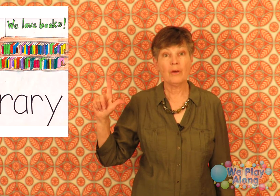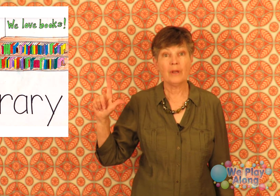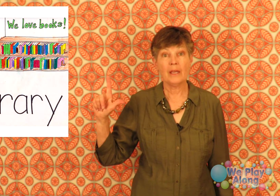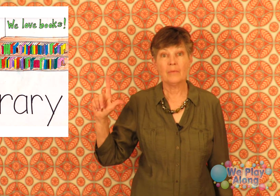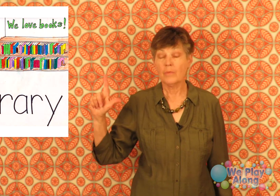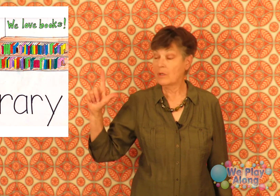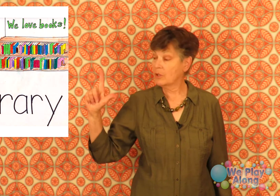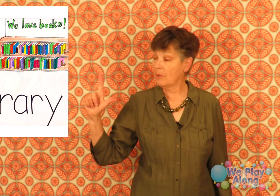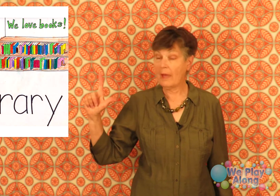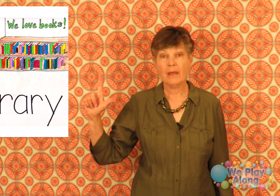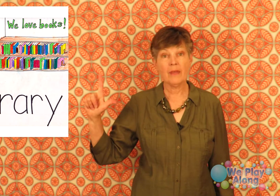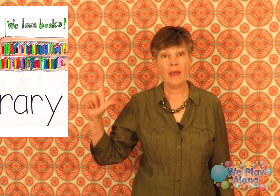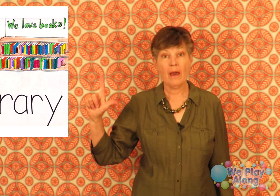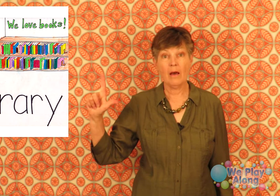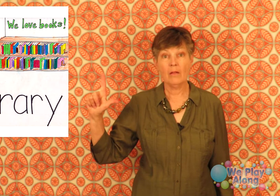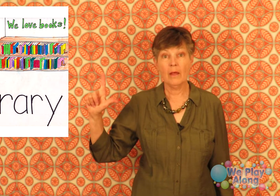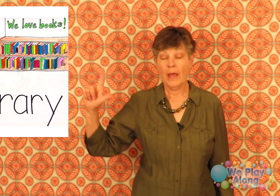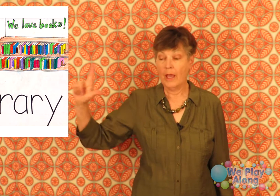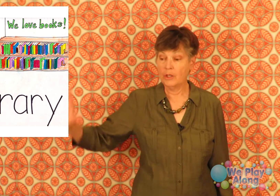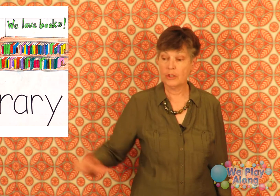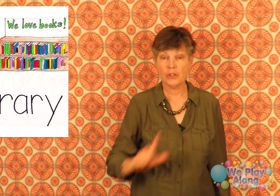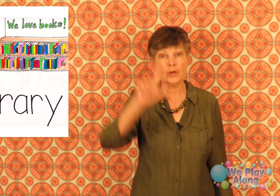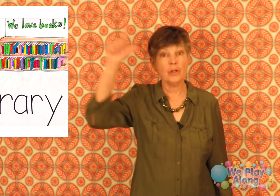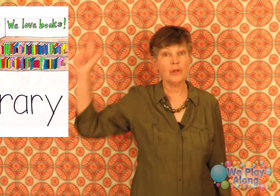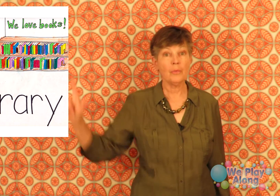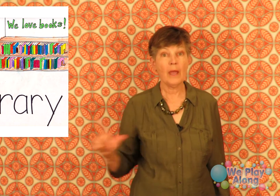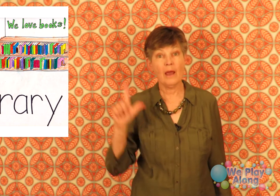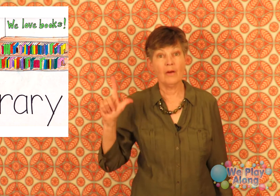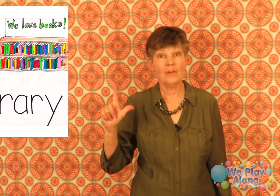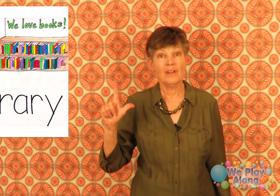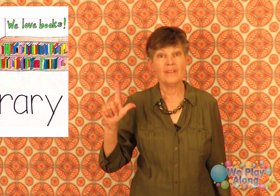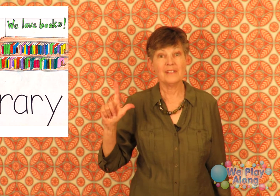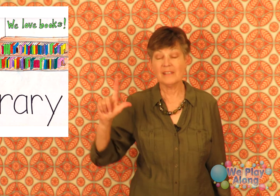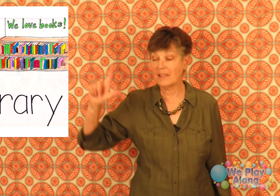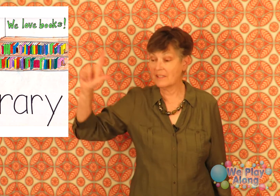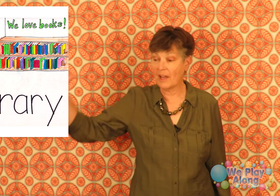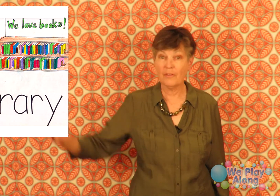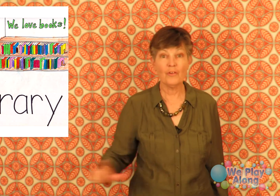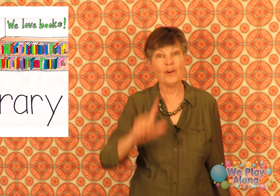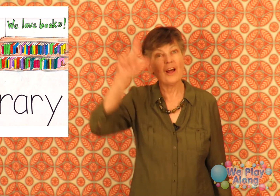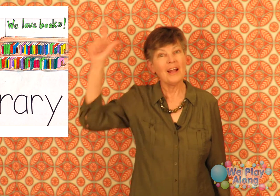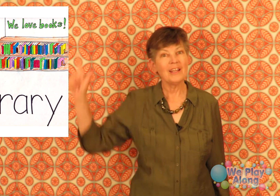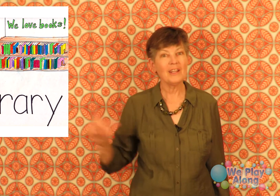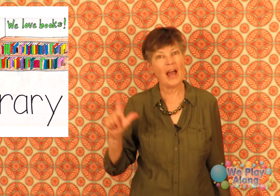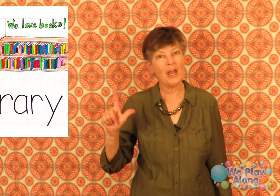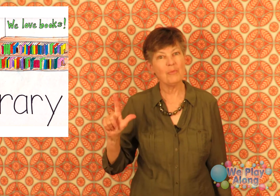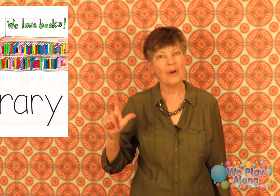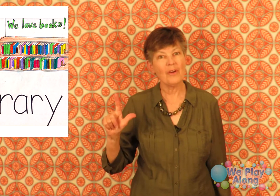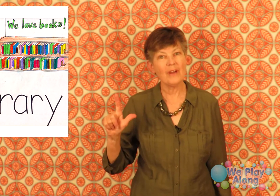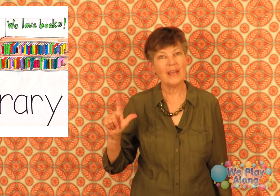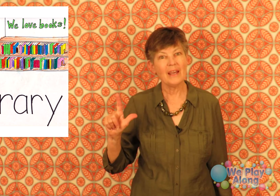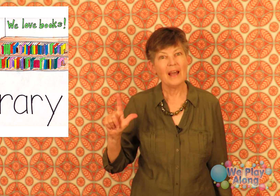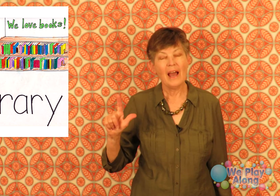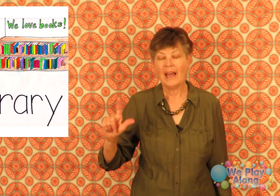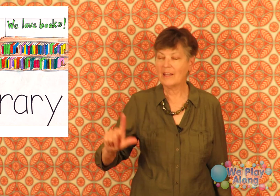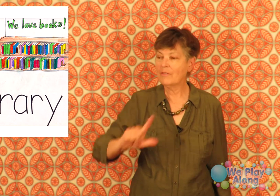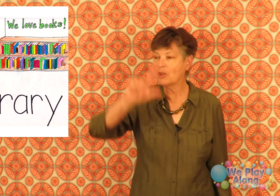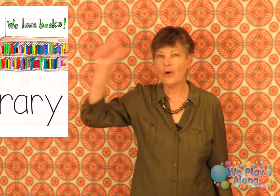library. So you make the L and you circle it around. This is a sign for library. I love to go to